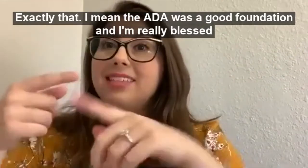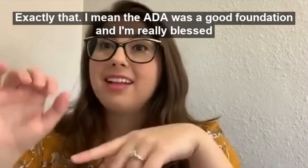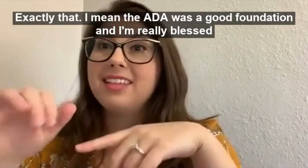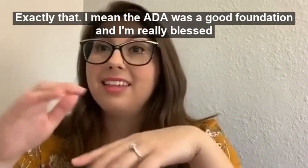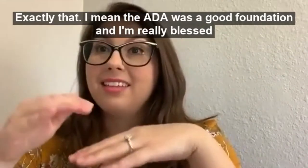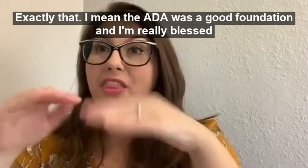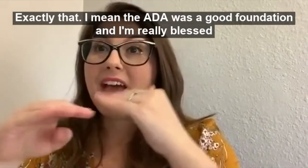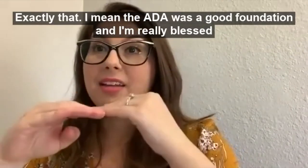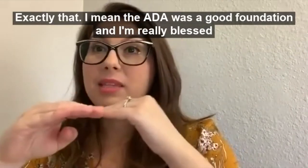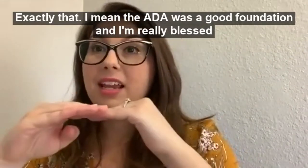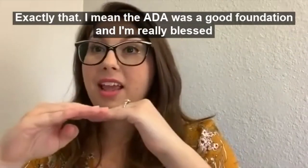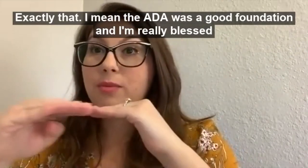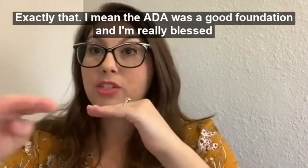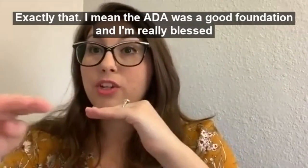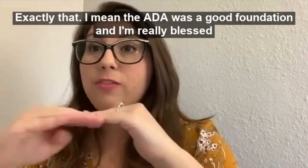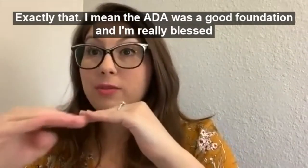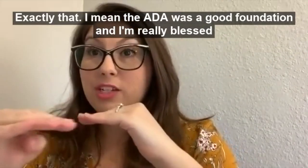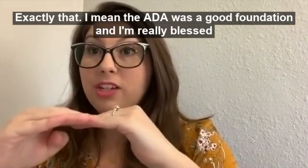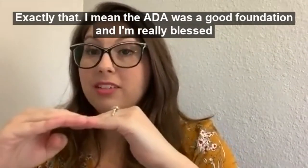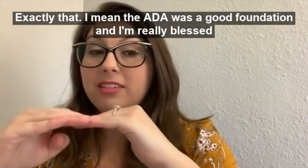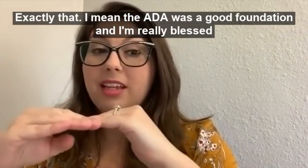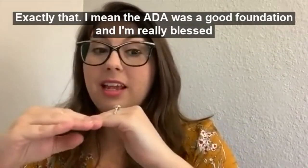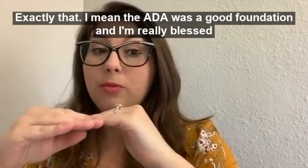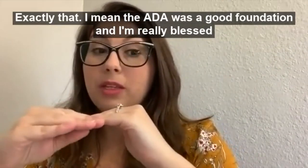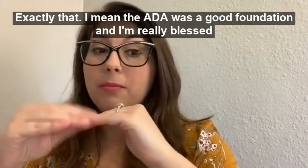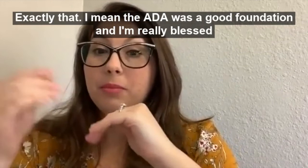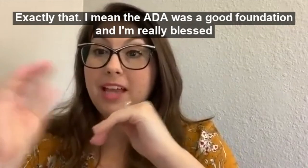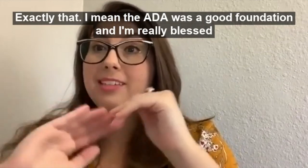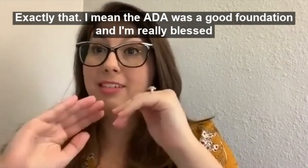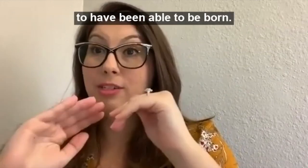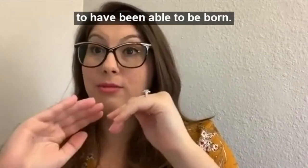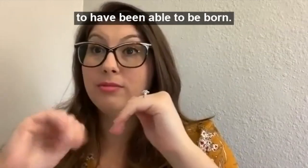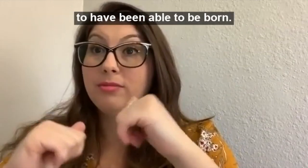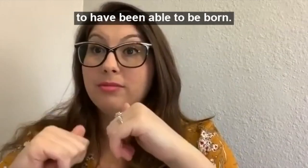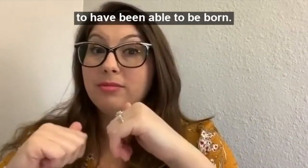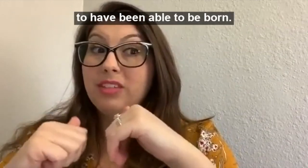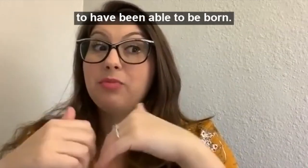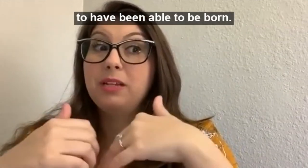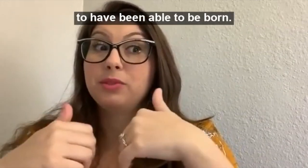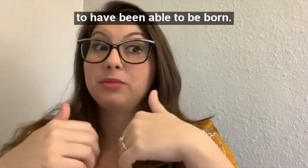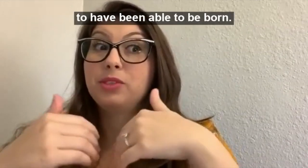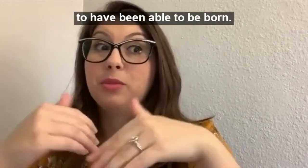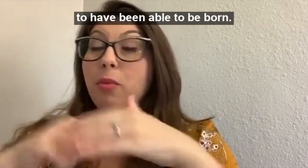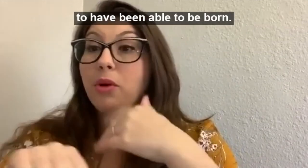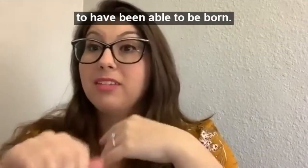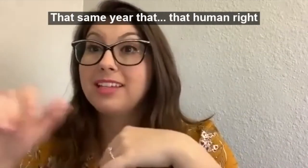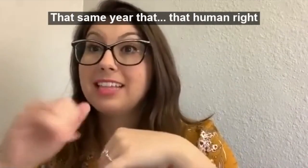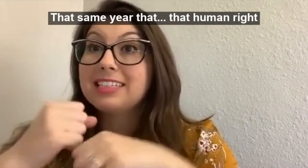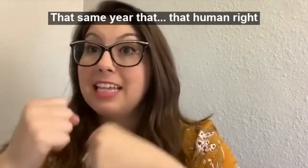Exactly that. I mean, ADA was a good foundation, and I'm really blessed to have been able to be born that same